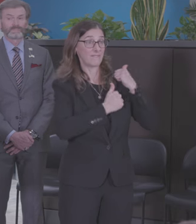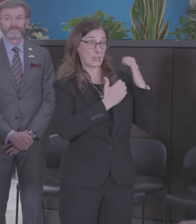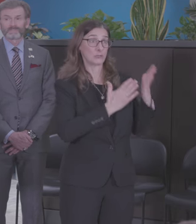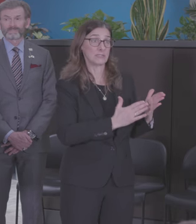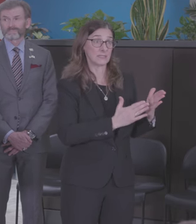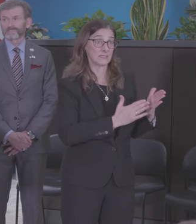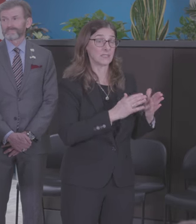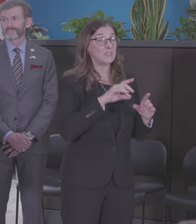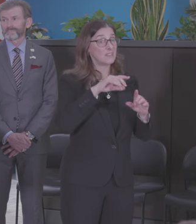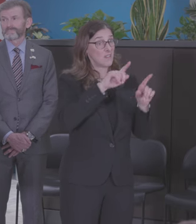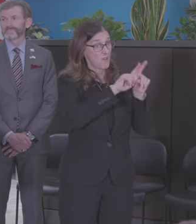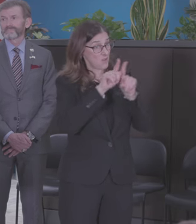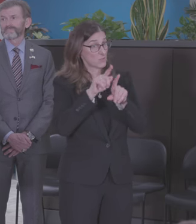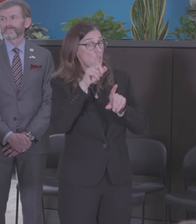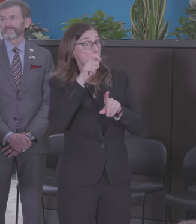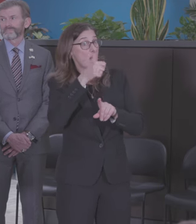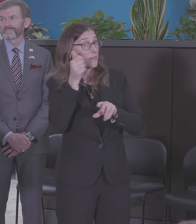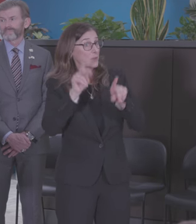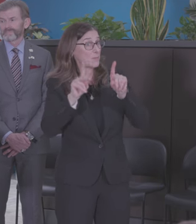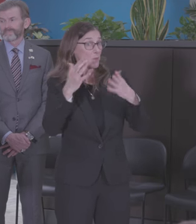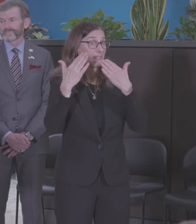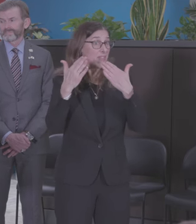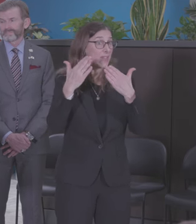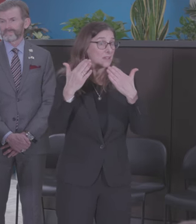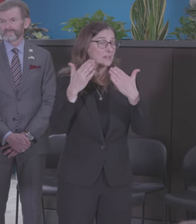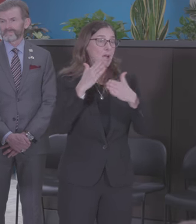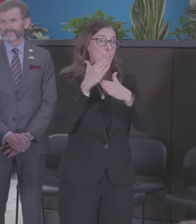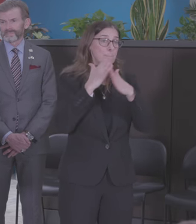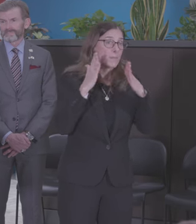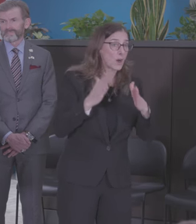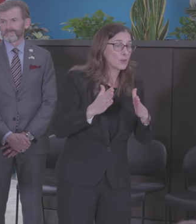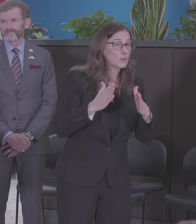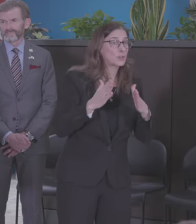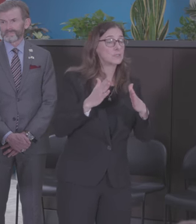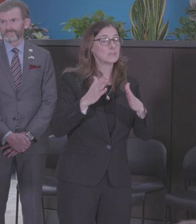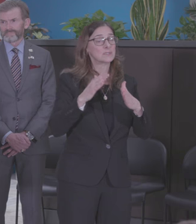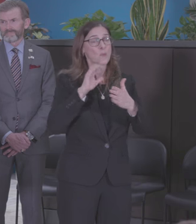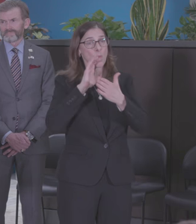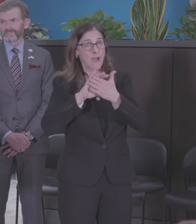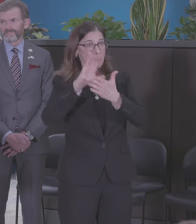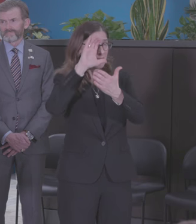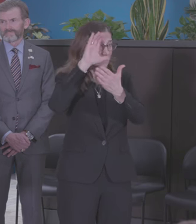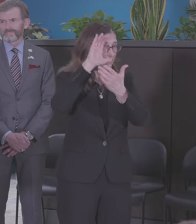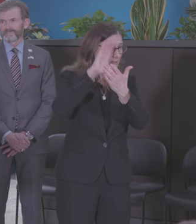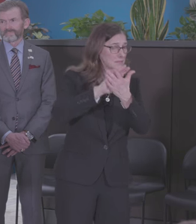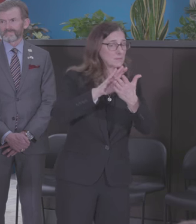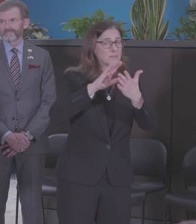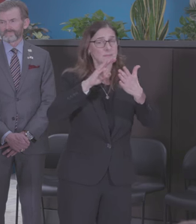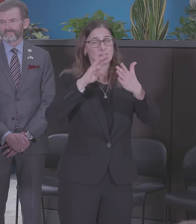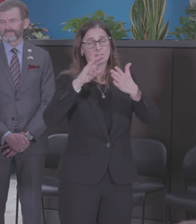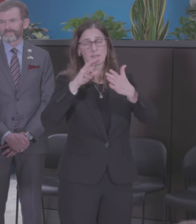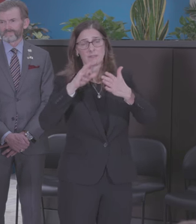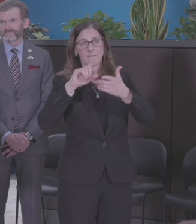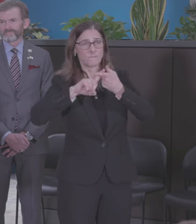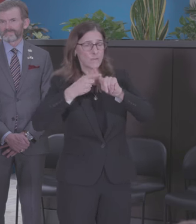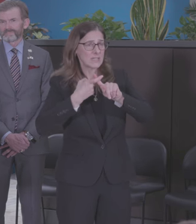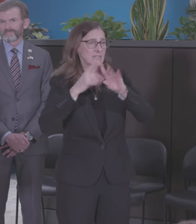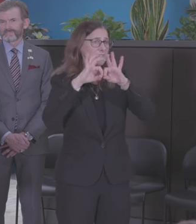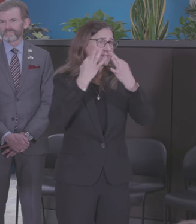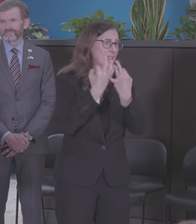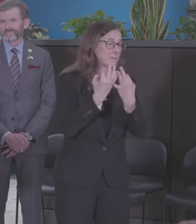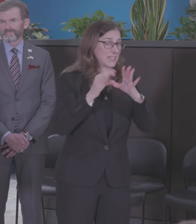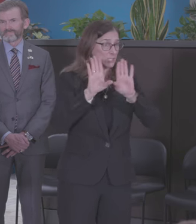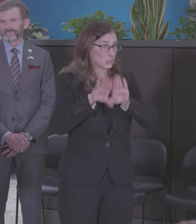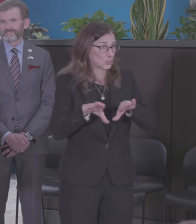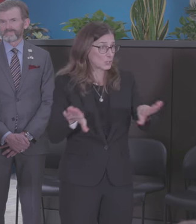serve while their loved ones are serving abroad, and that's their partners and the children. I've been one of them. We can't forget about them. Housing